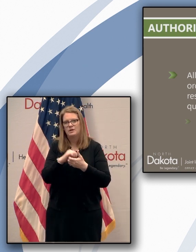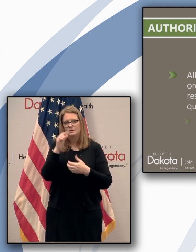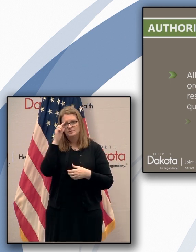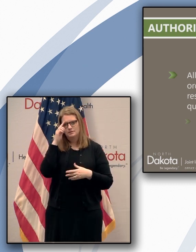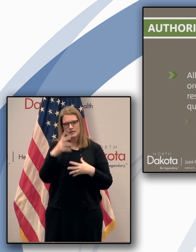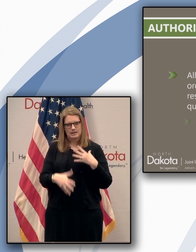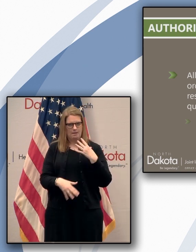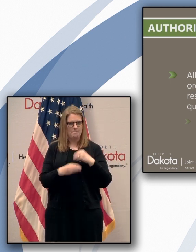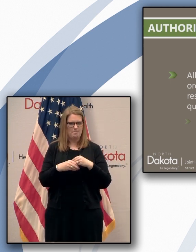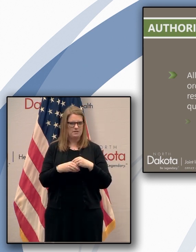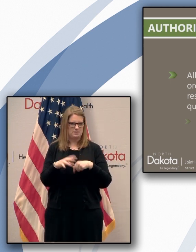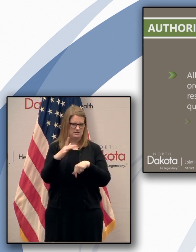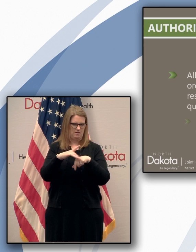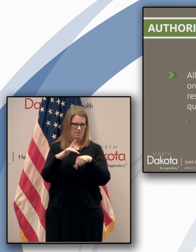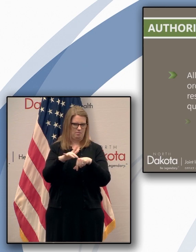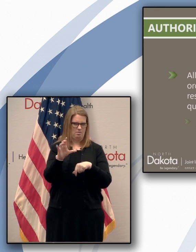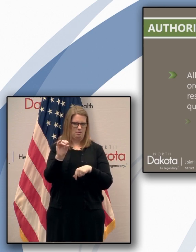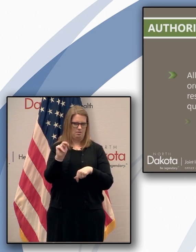out and posted.